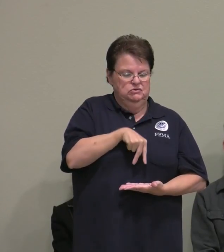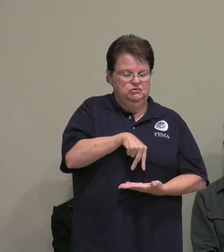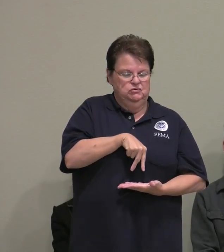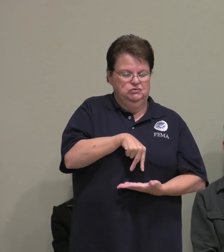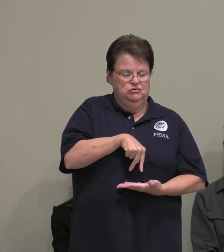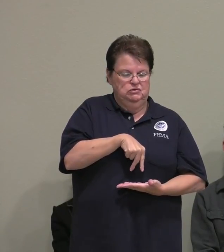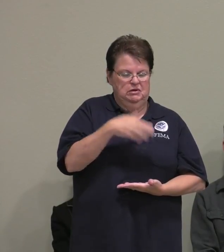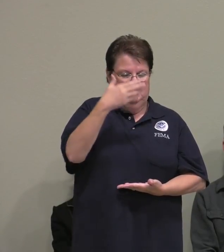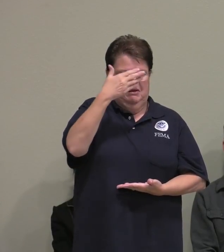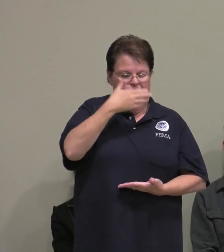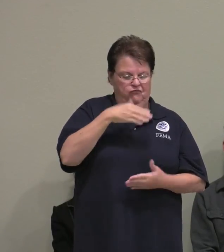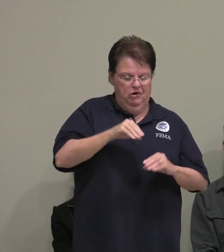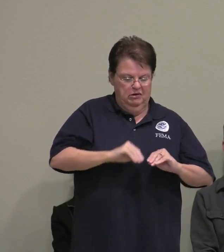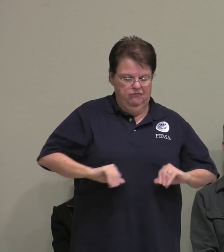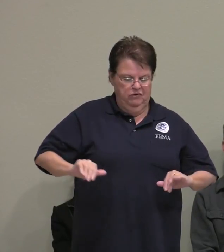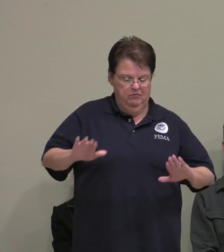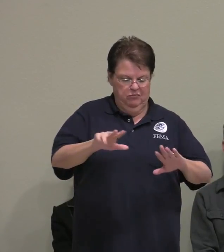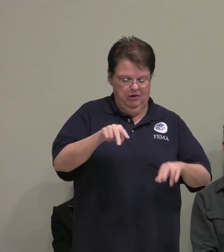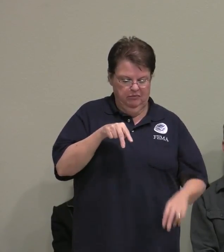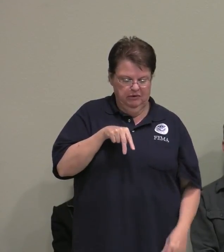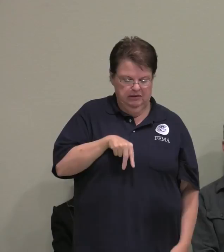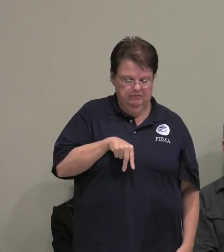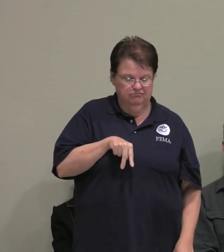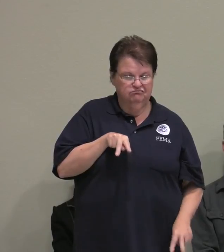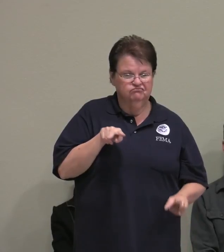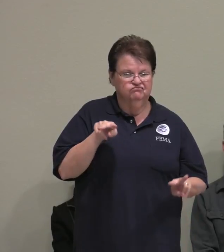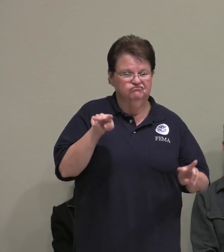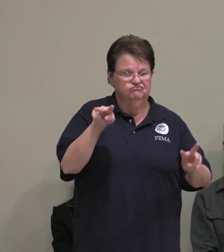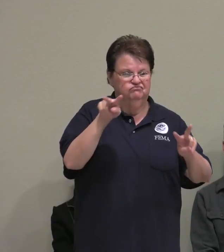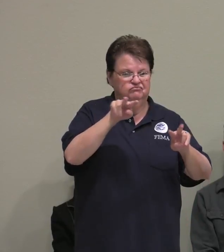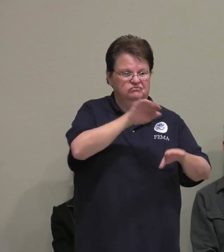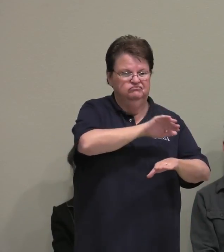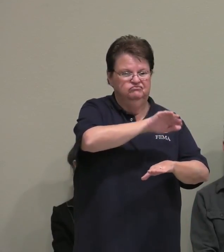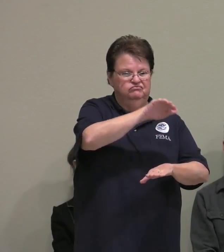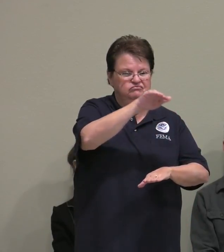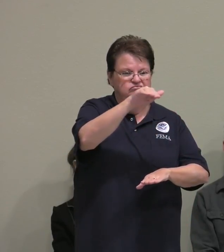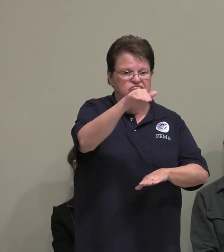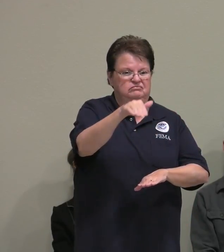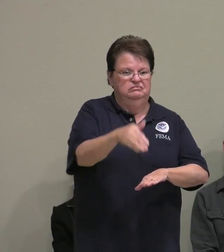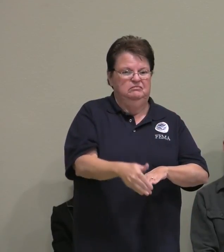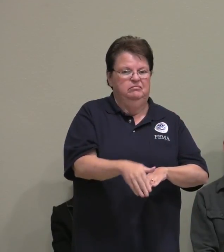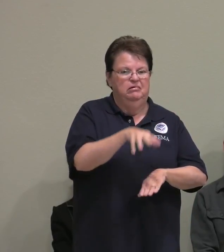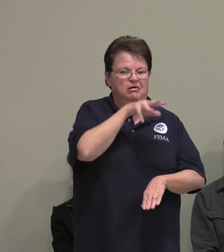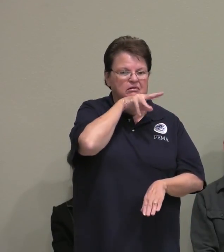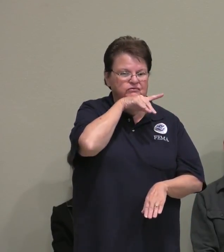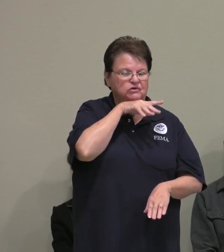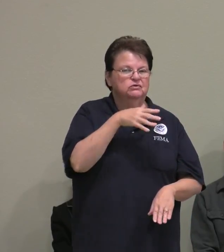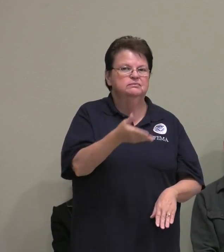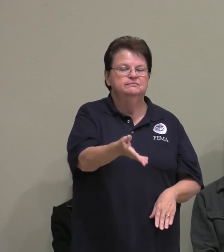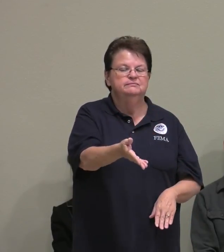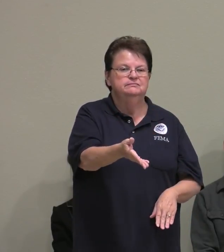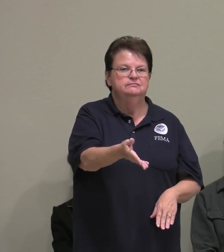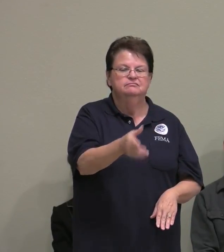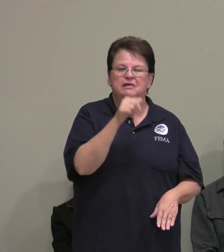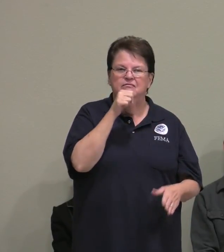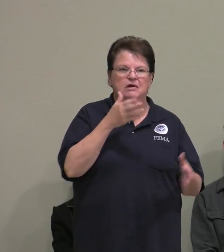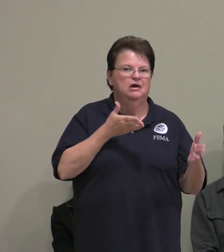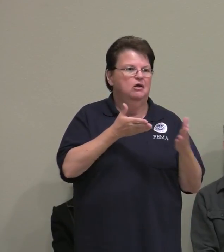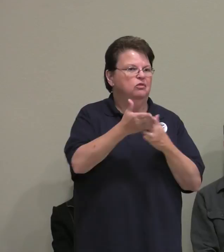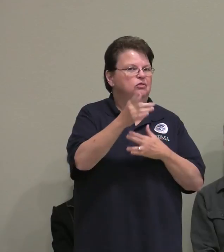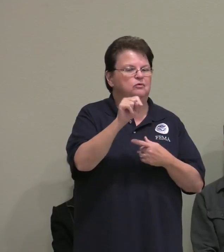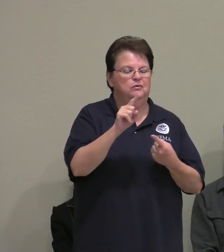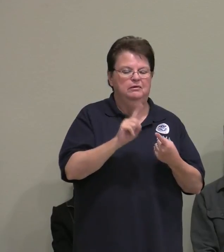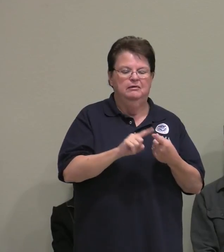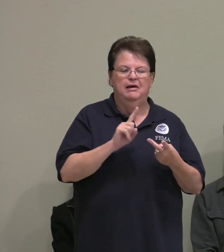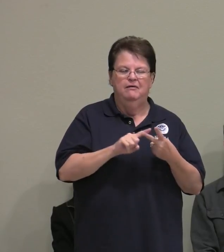front of the property and looked at the pile of rubble. I have not gone through it. I